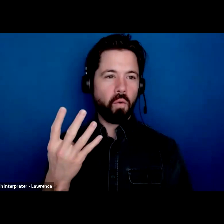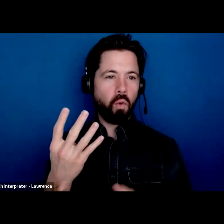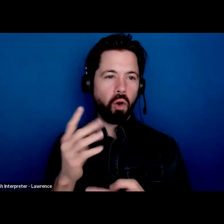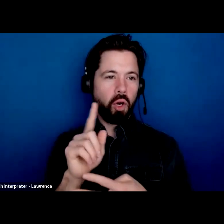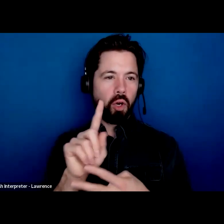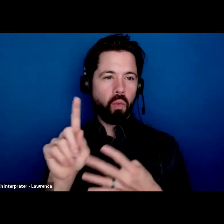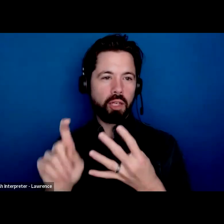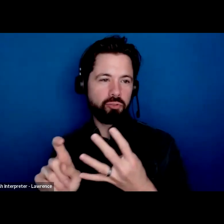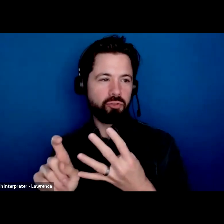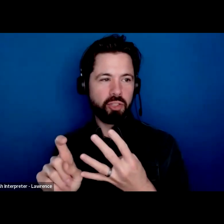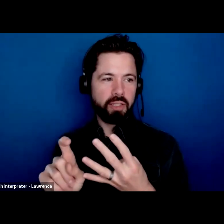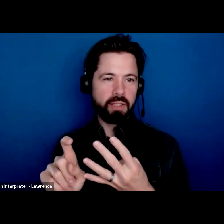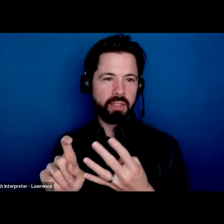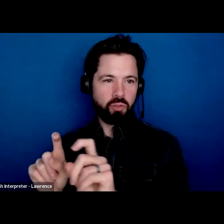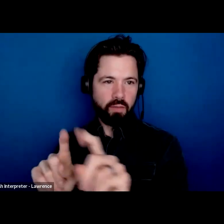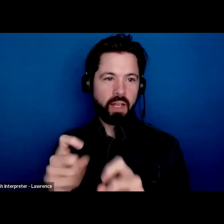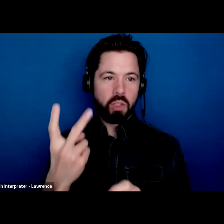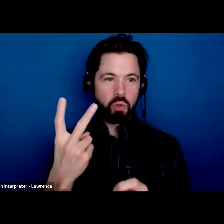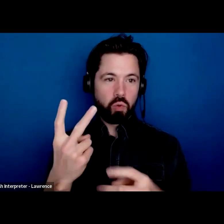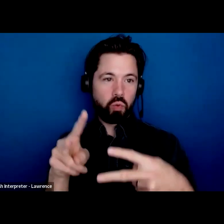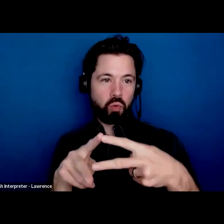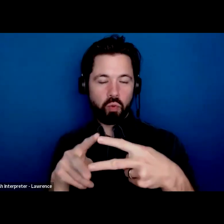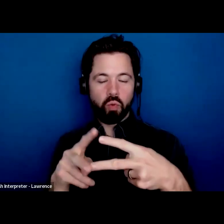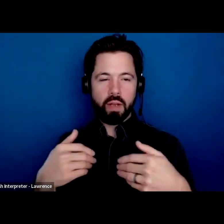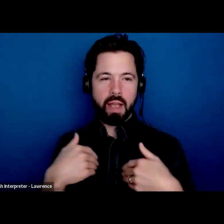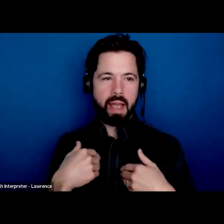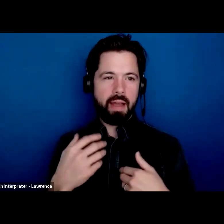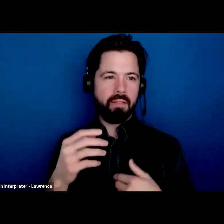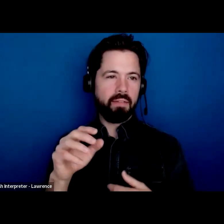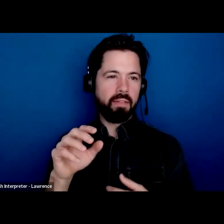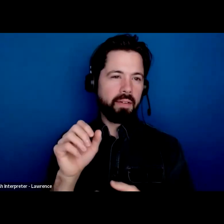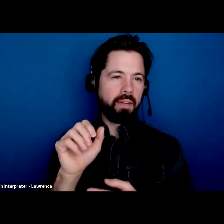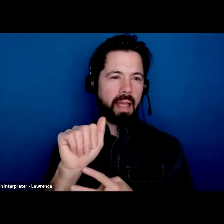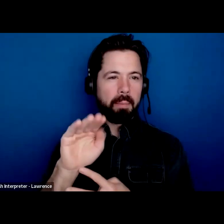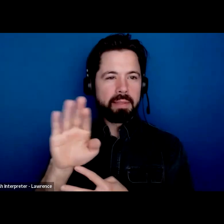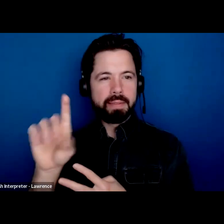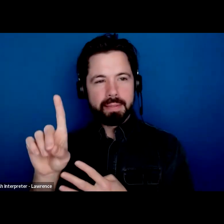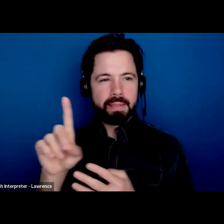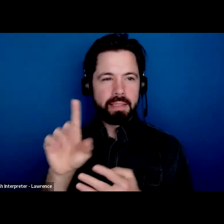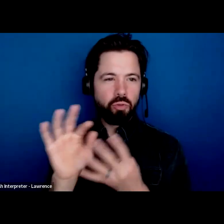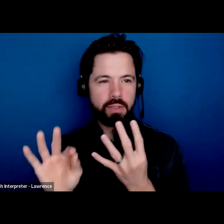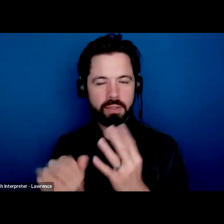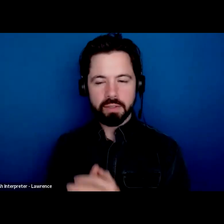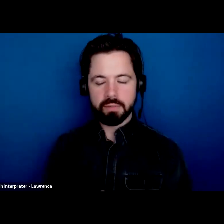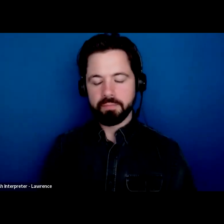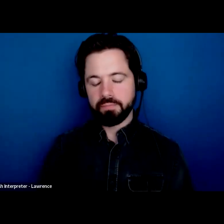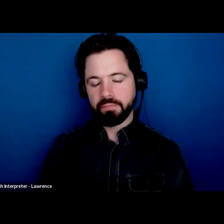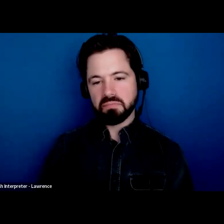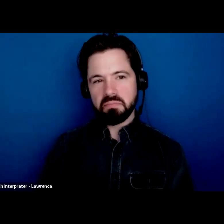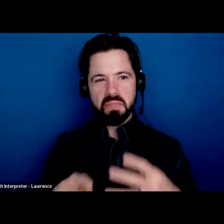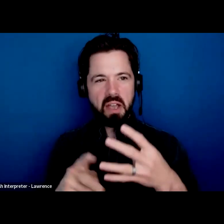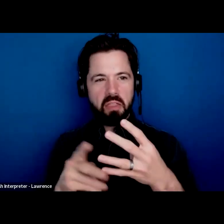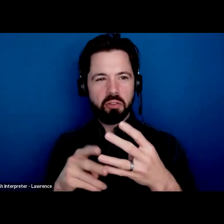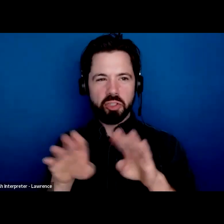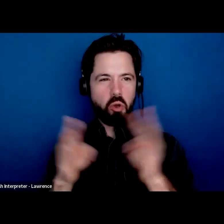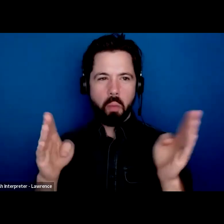4-question questionnaire. There's 2 that are multiple choice, and then 2 that are just kind of open